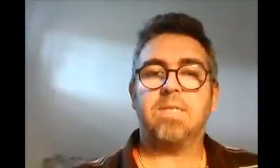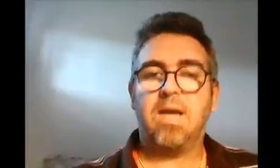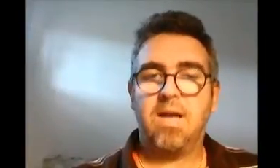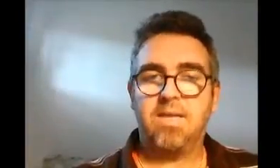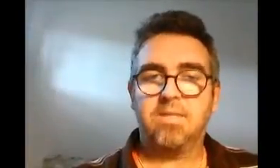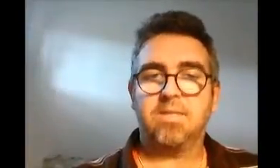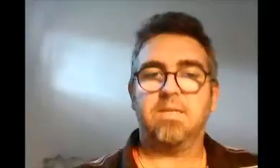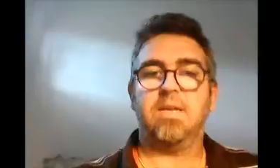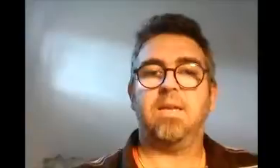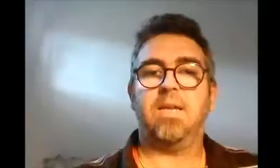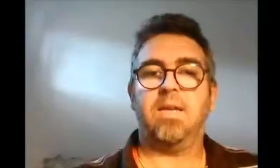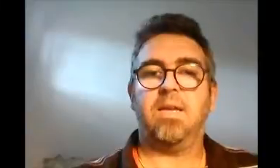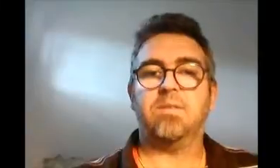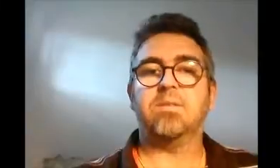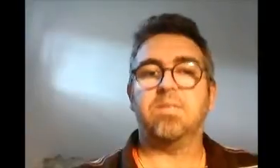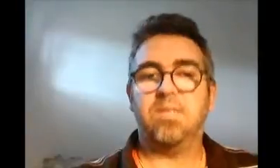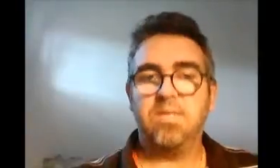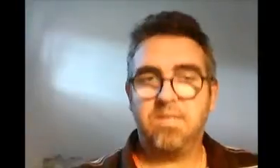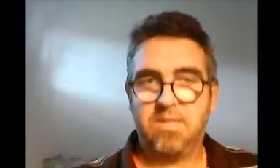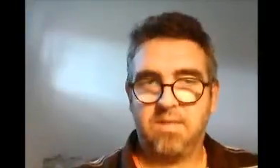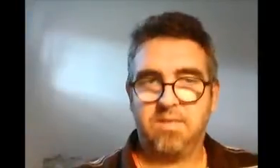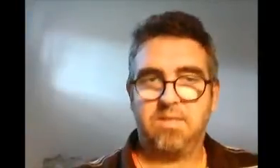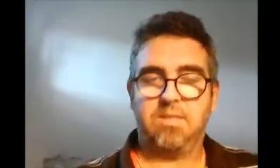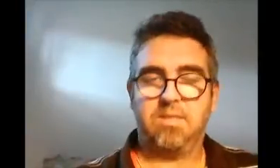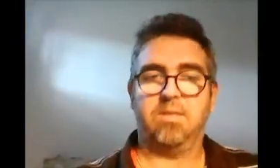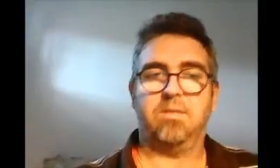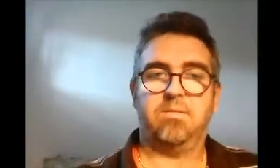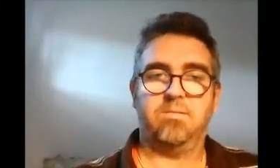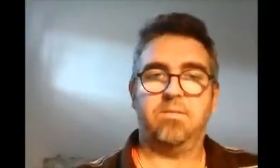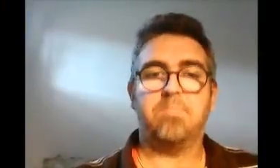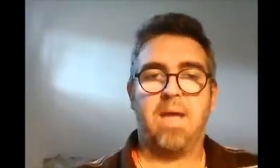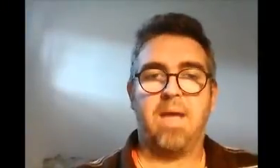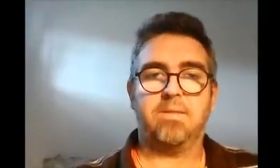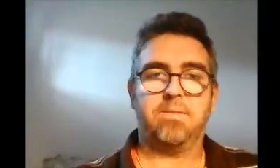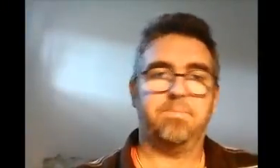temperature, size, and distance and mass.